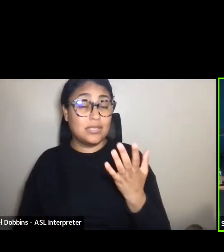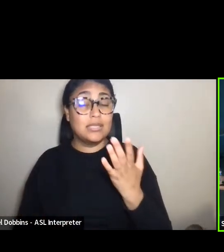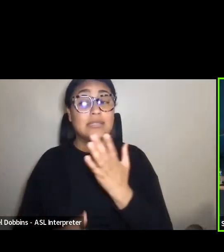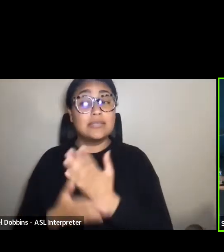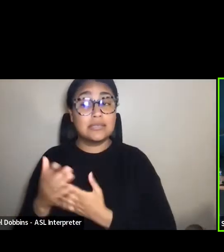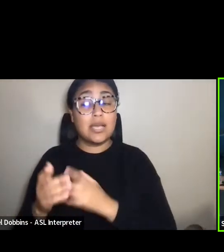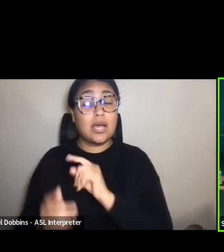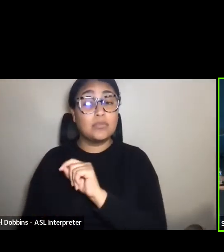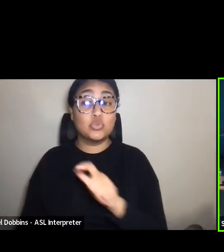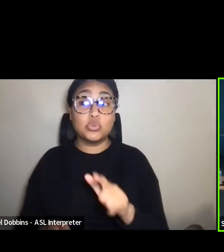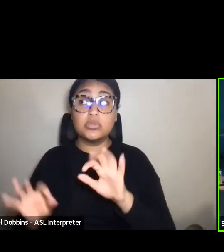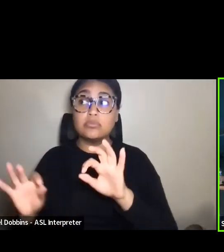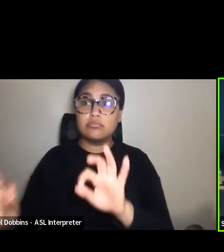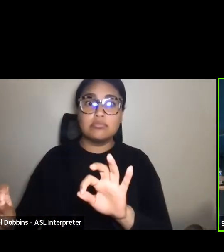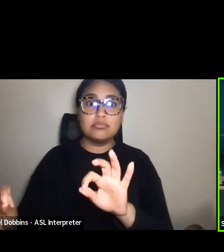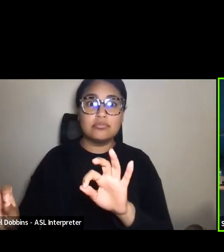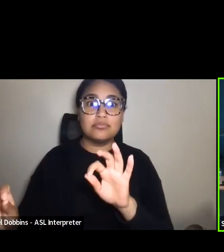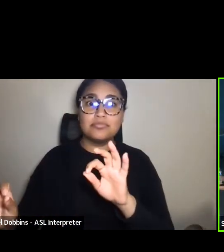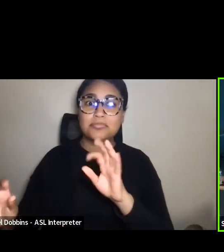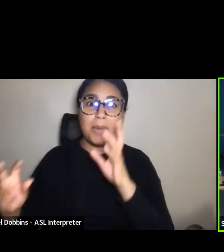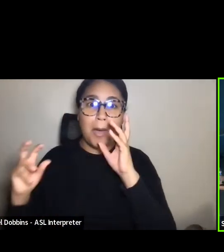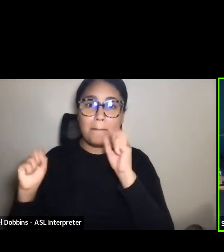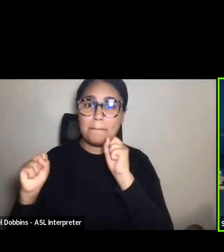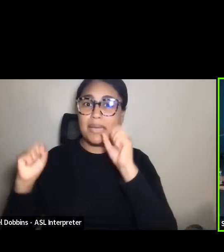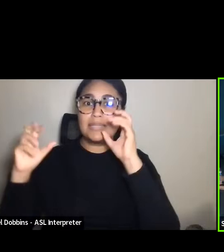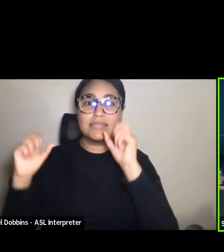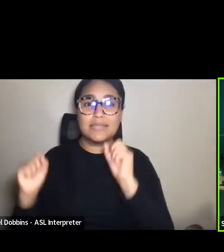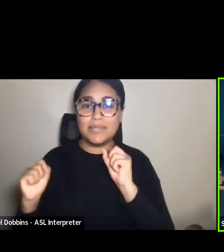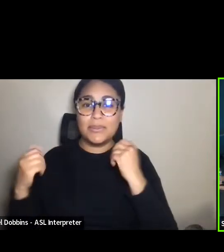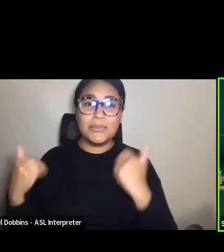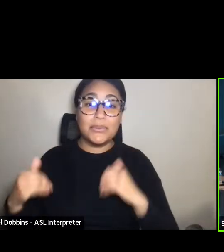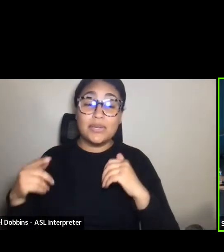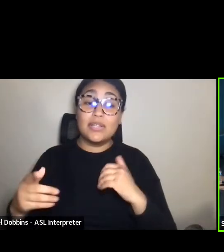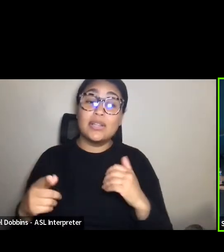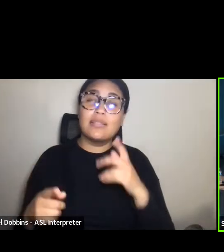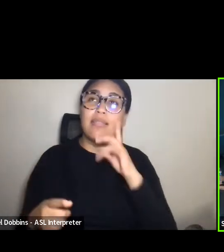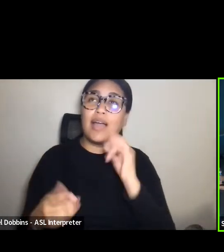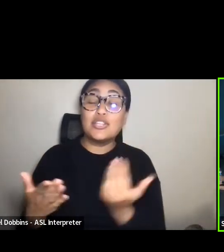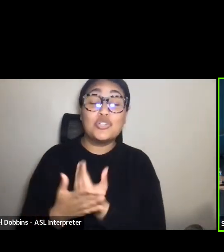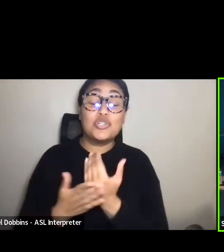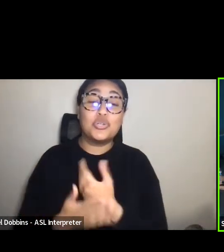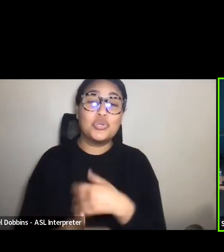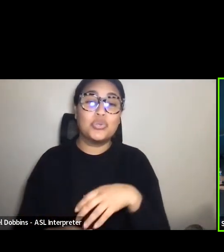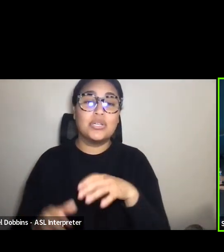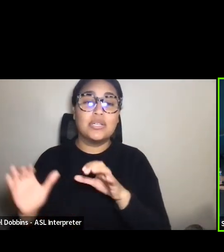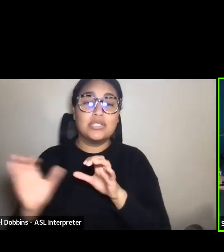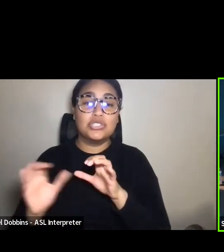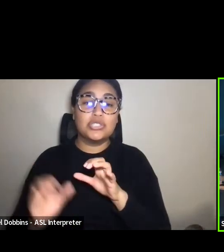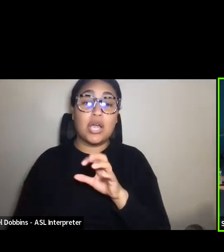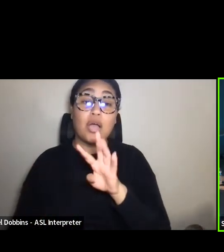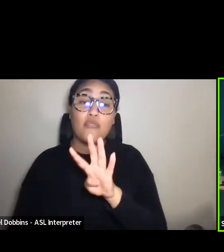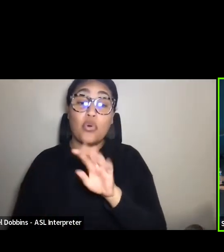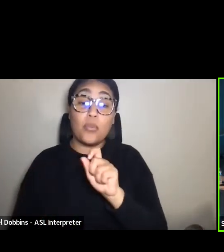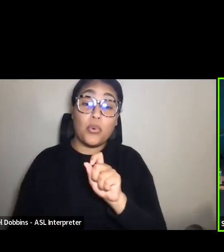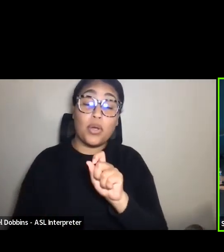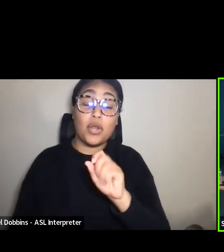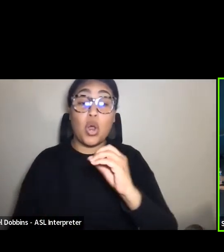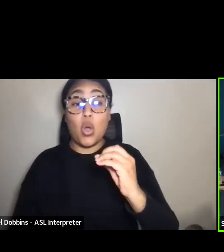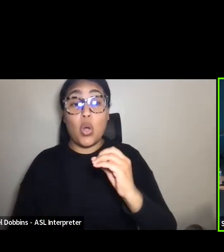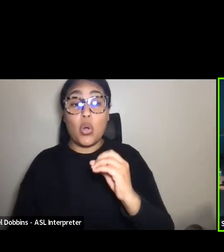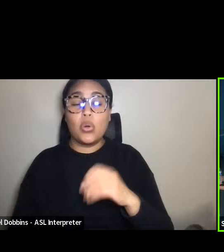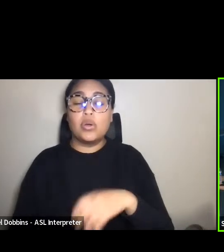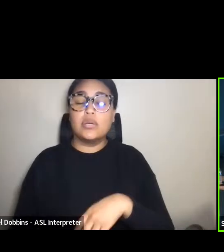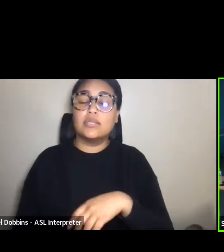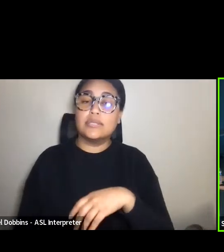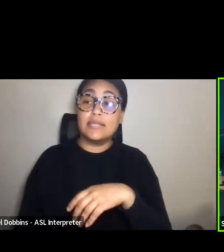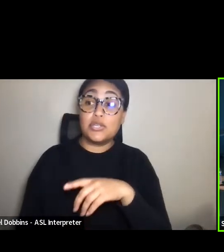these tools can be great. There's no question about it. Like again, the new chat 4.40, it allows you